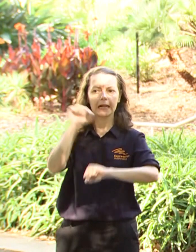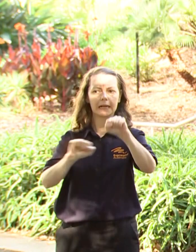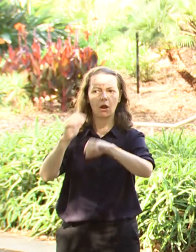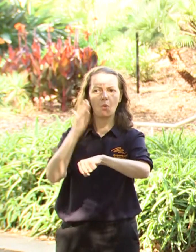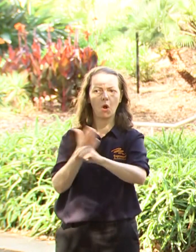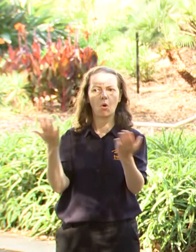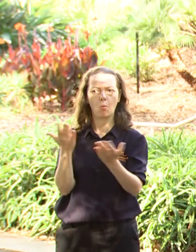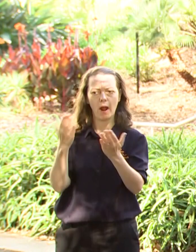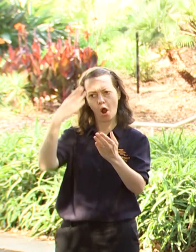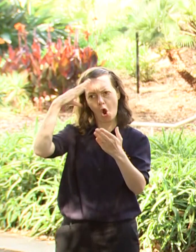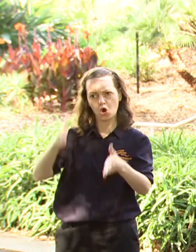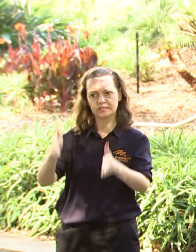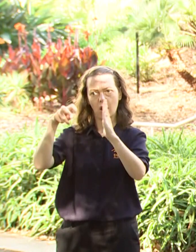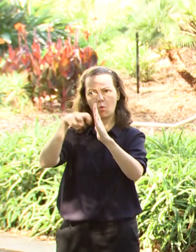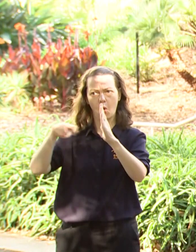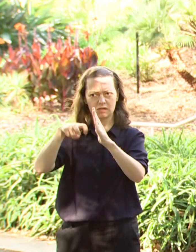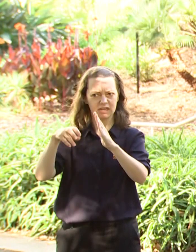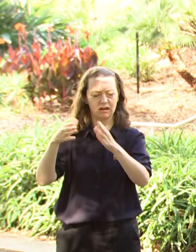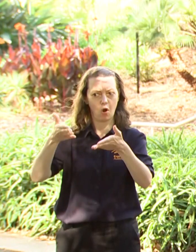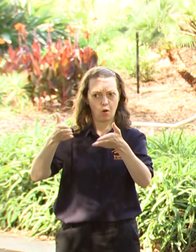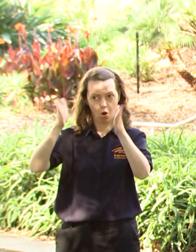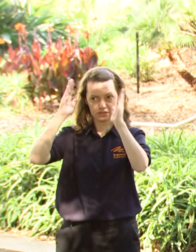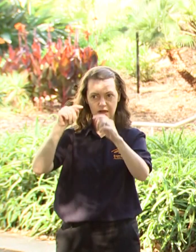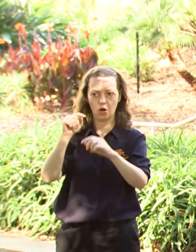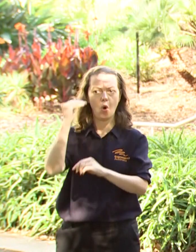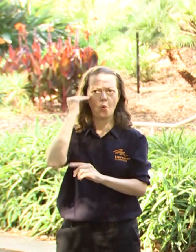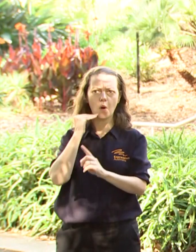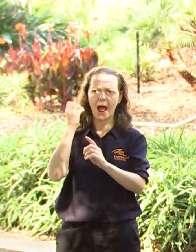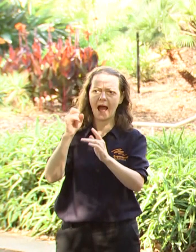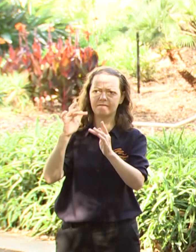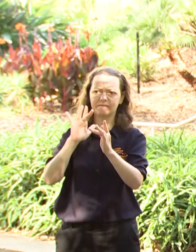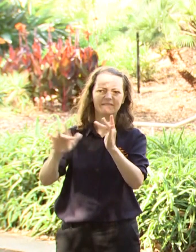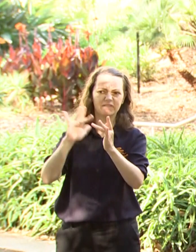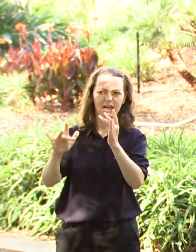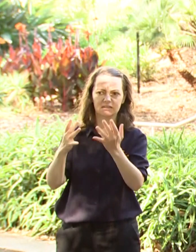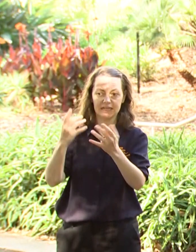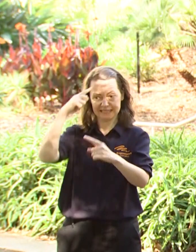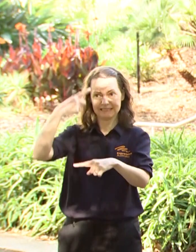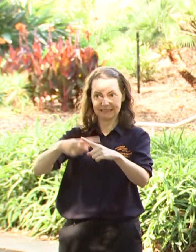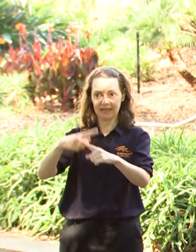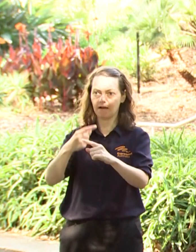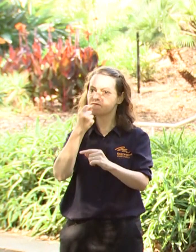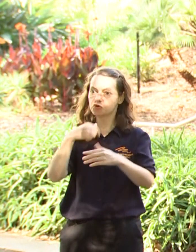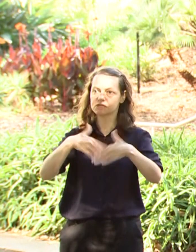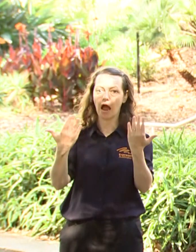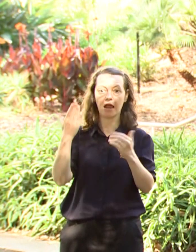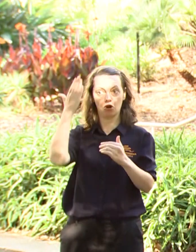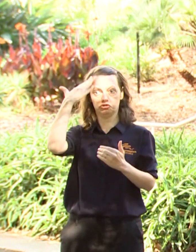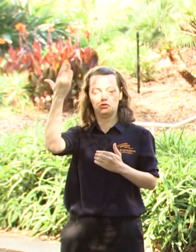day period when they suspect that person may well have been infectious and been out and about doing normal